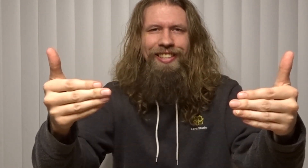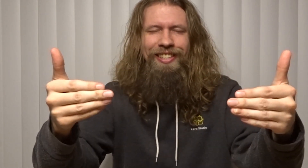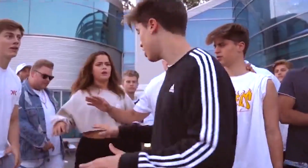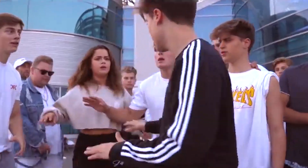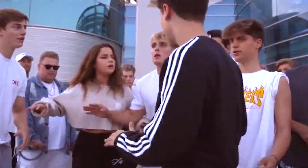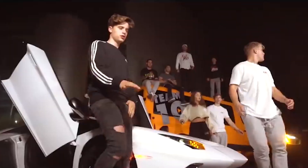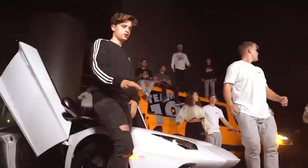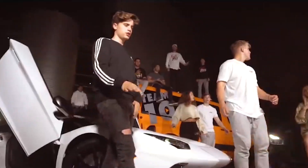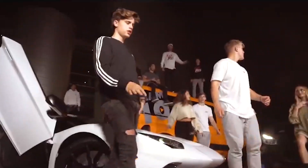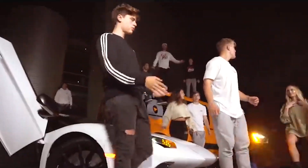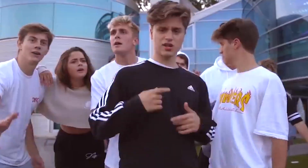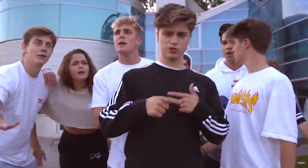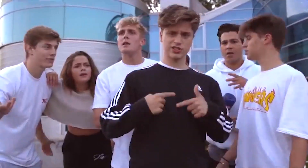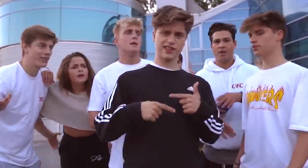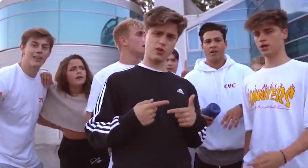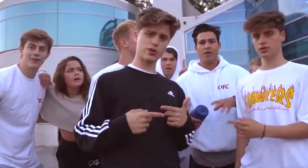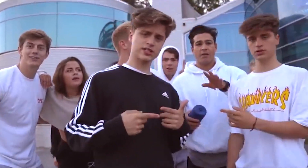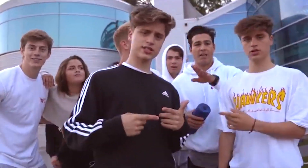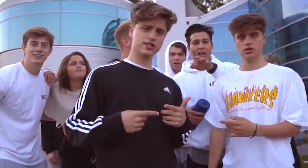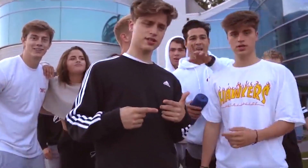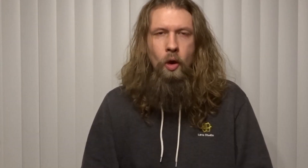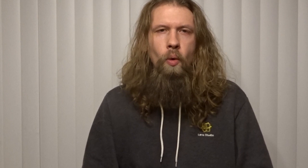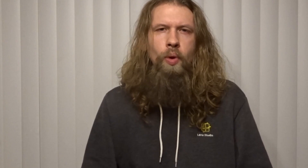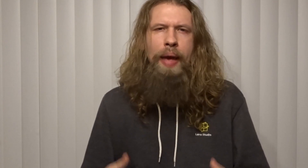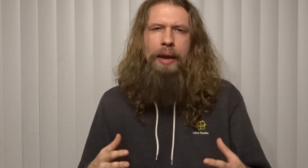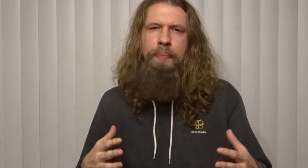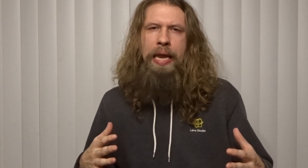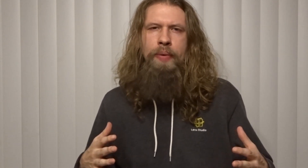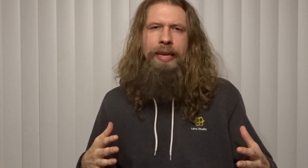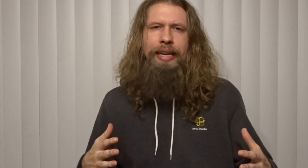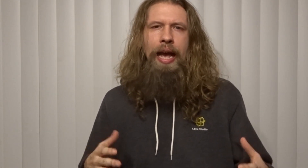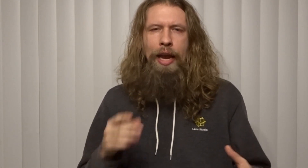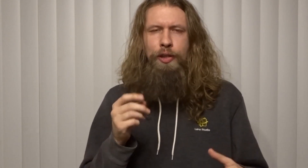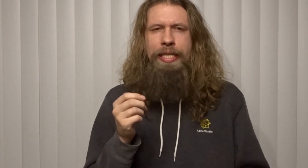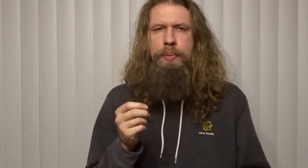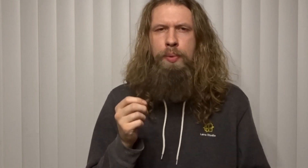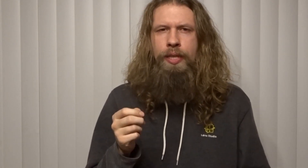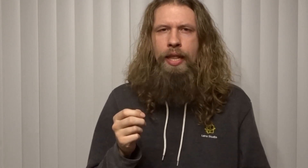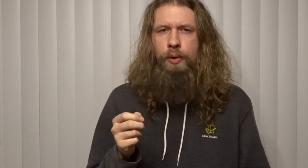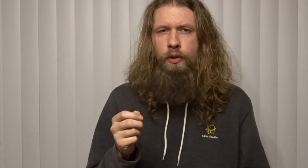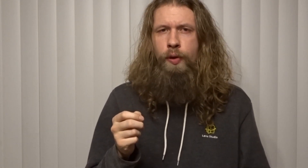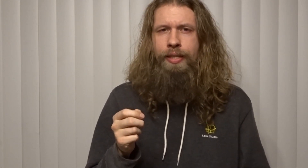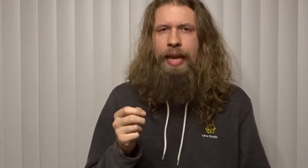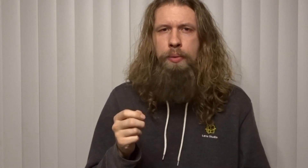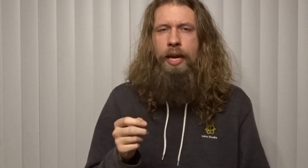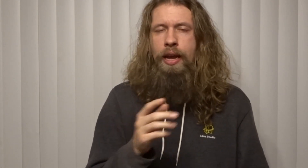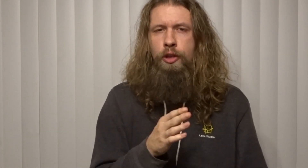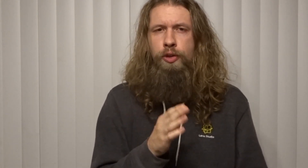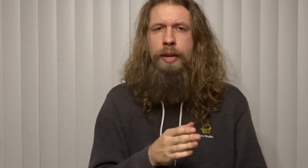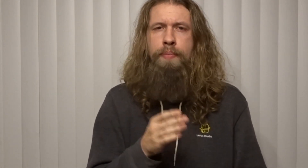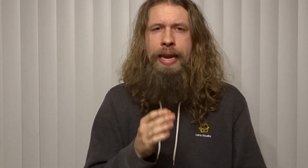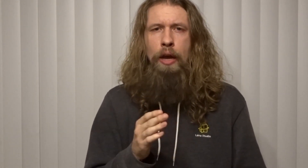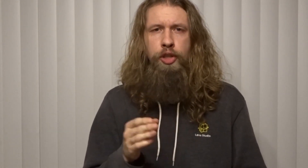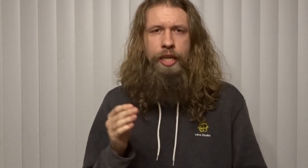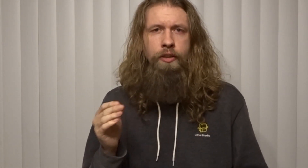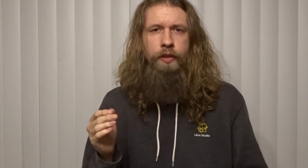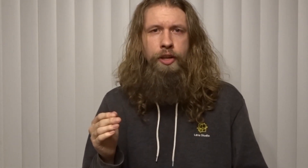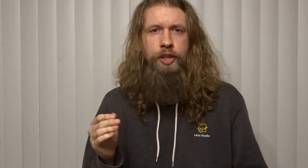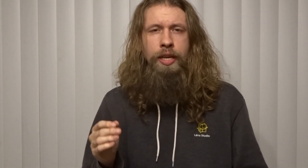Oh, hold on. Can we switch the language? We back, baby. I used to teach people sign language for free on Snapchat at the username Meow Chicken Fish.